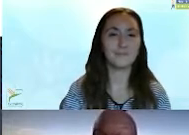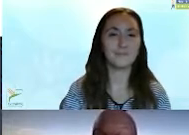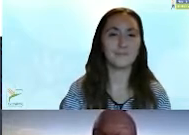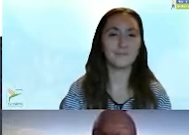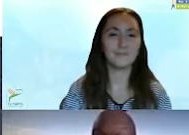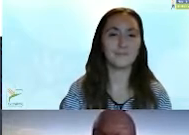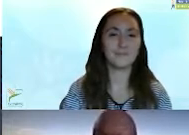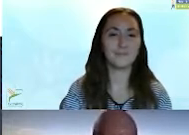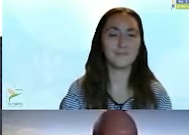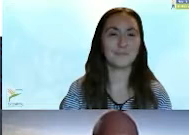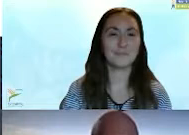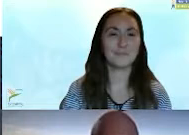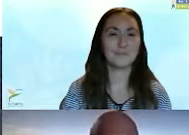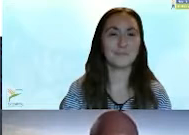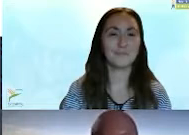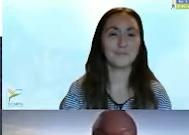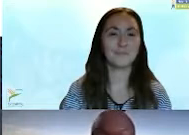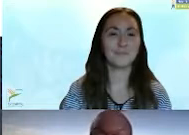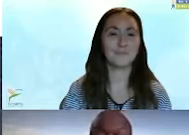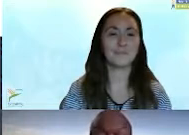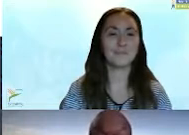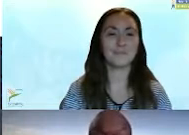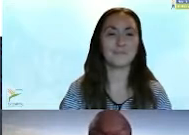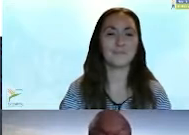that. So having that imagination.